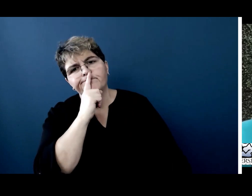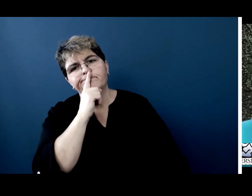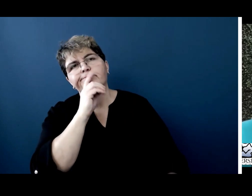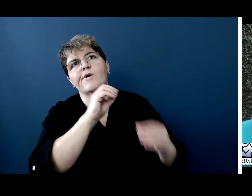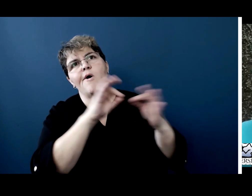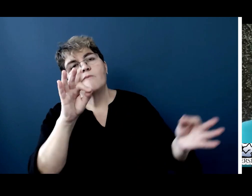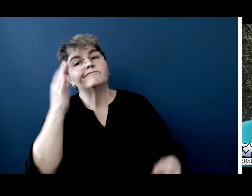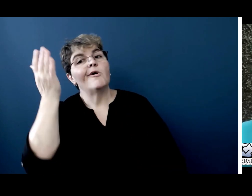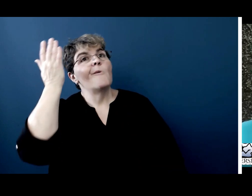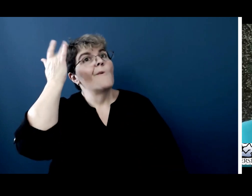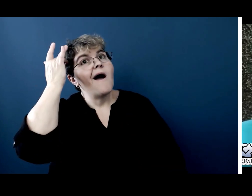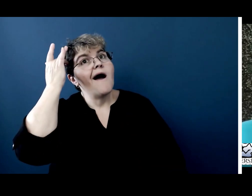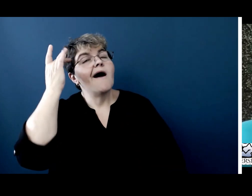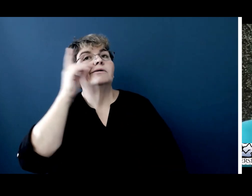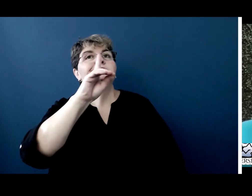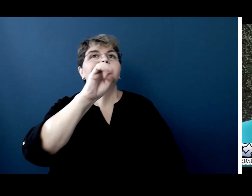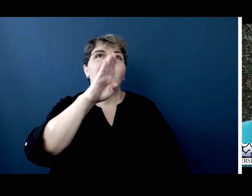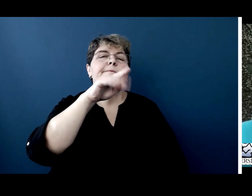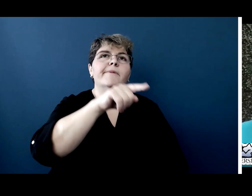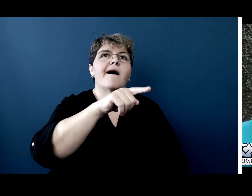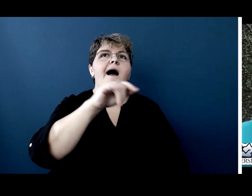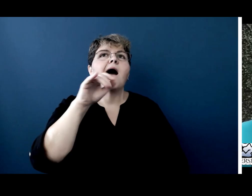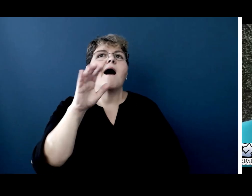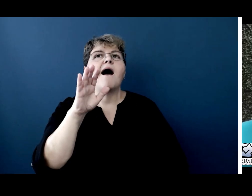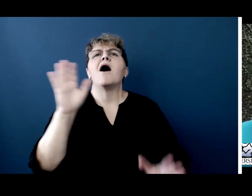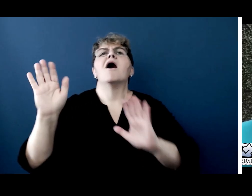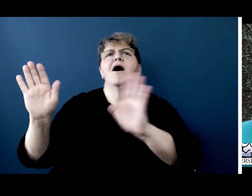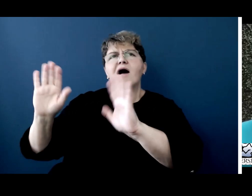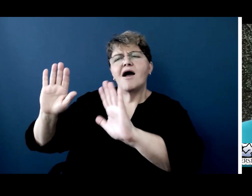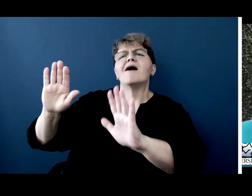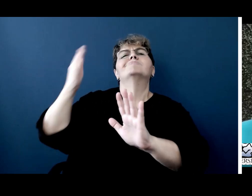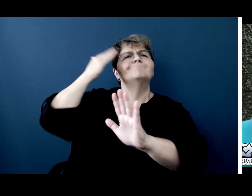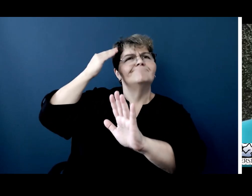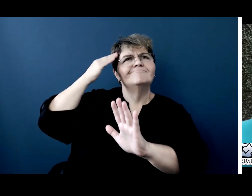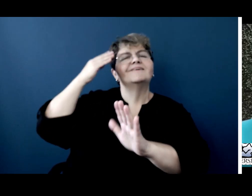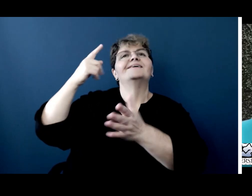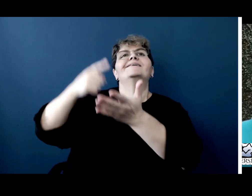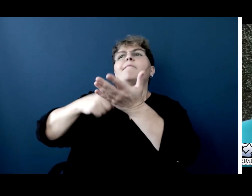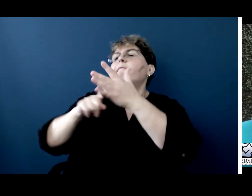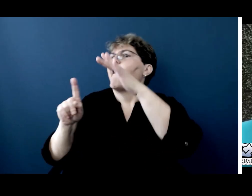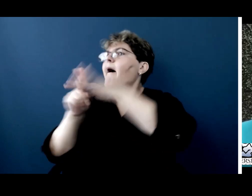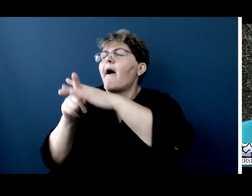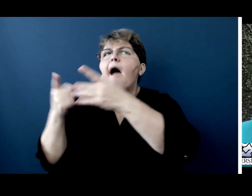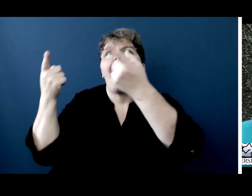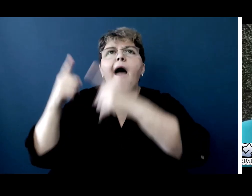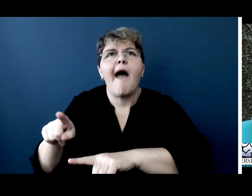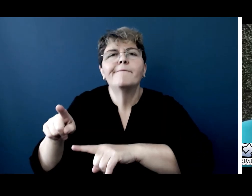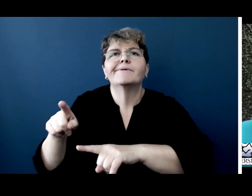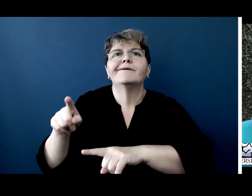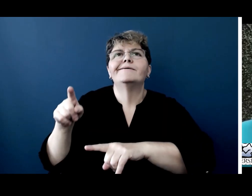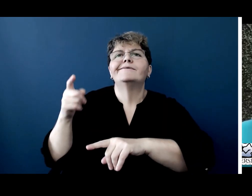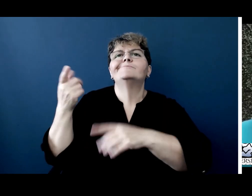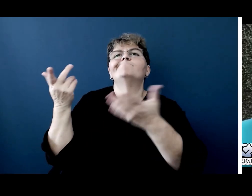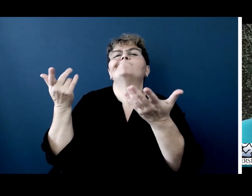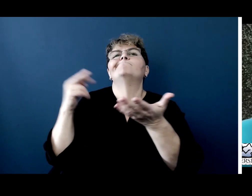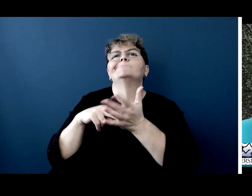I didn't want to break up with Deb, but I had to because she was being, Well, sometimes,